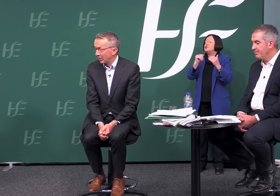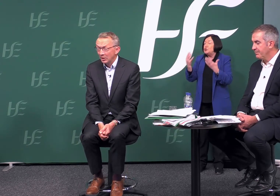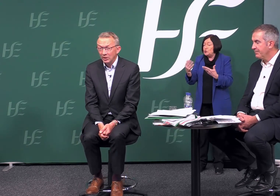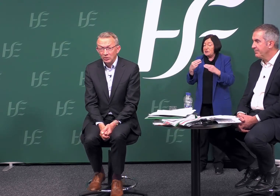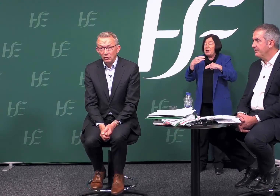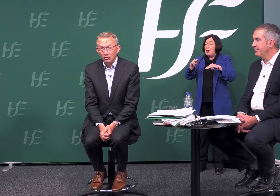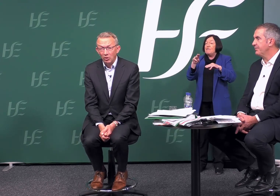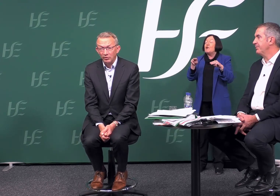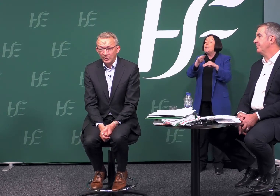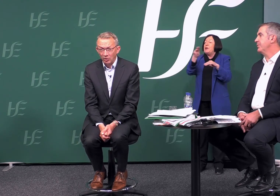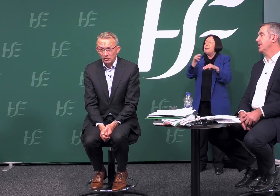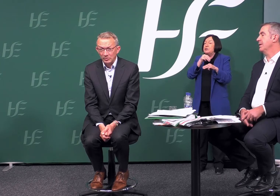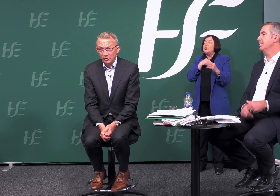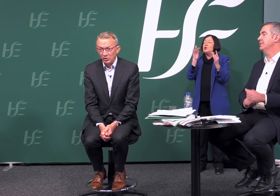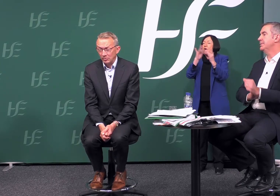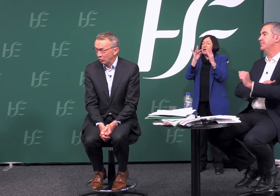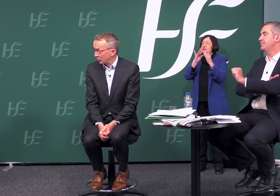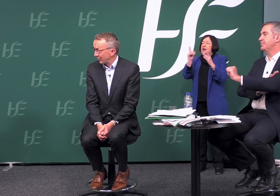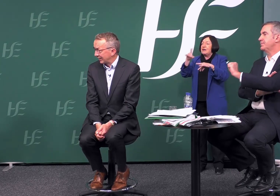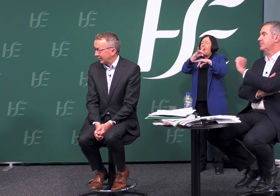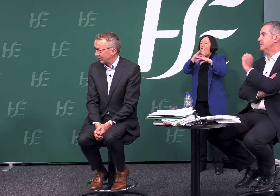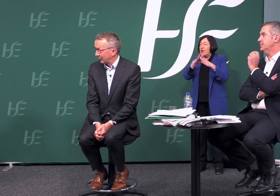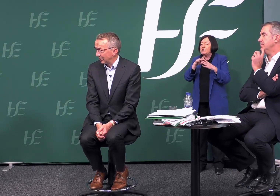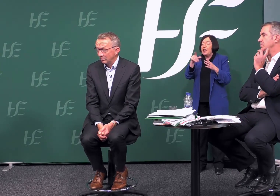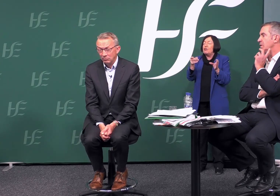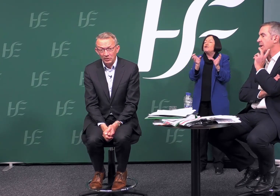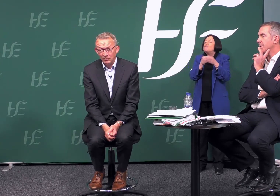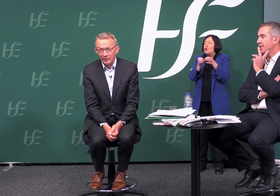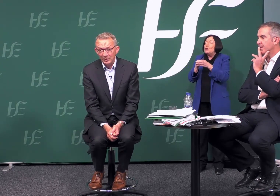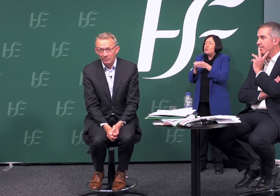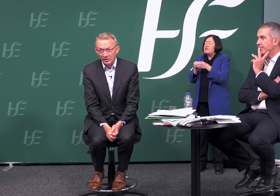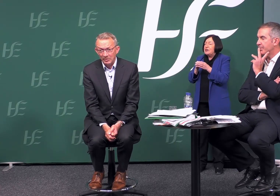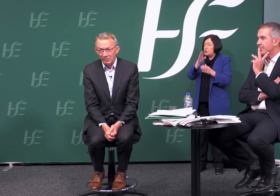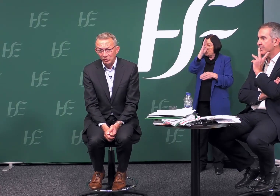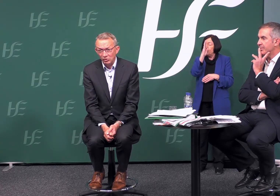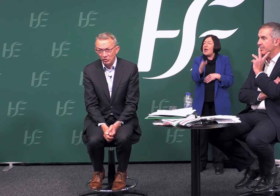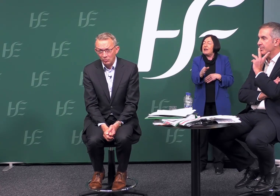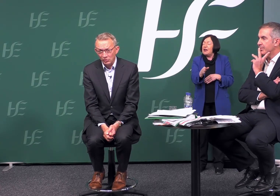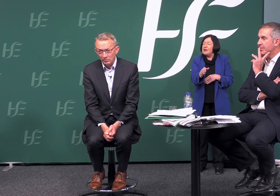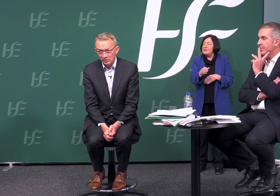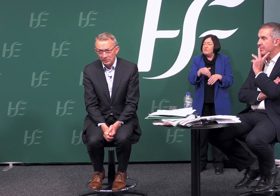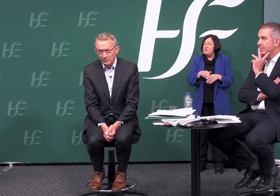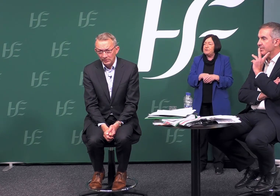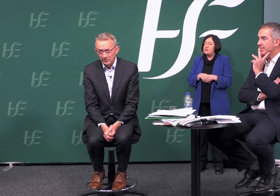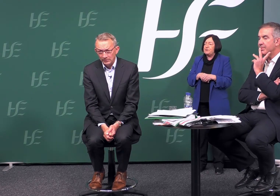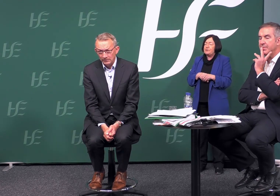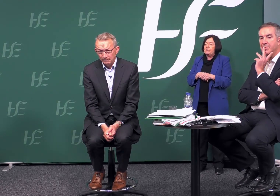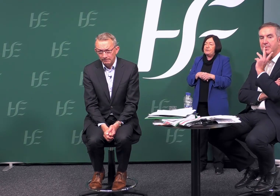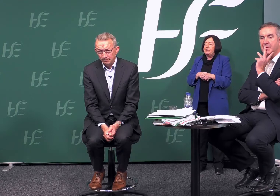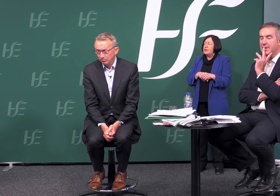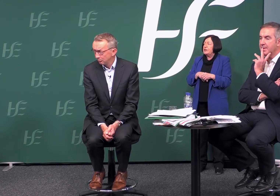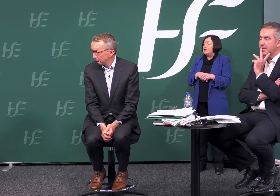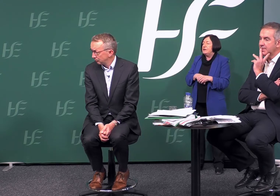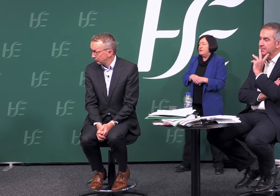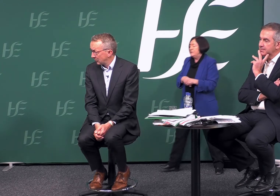people to contact hospitals and hospital groups directly if they've any experience such as those.